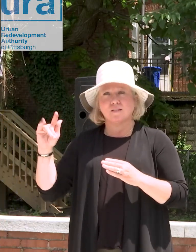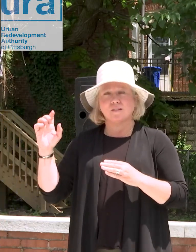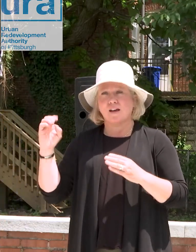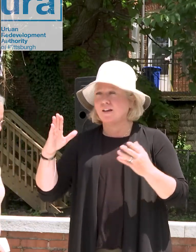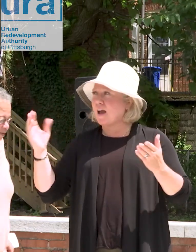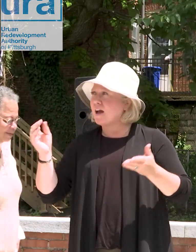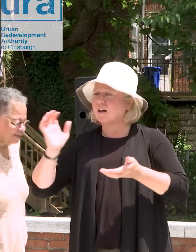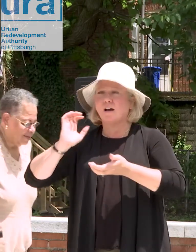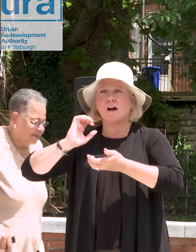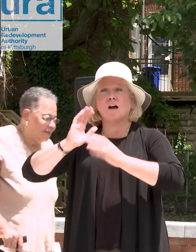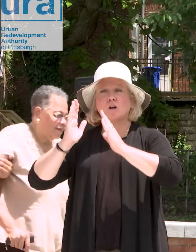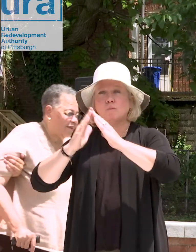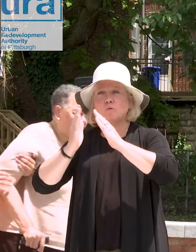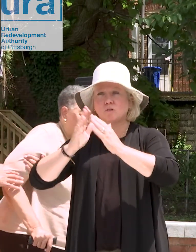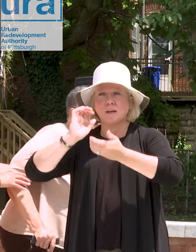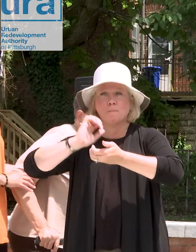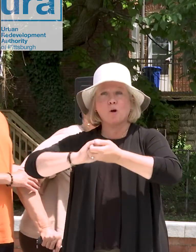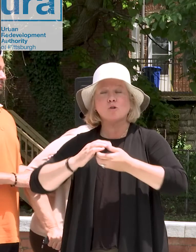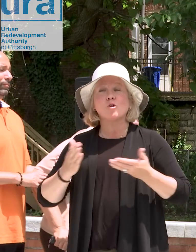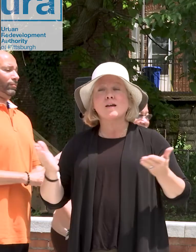Hill.